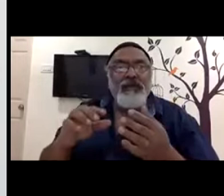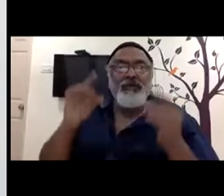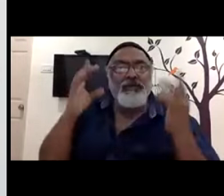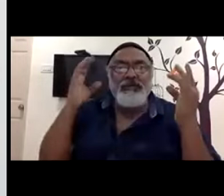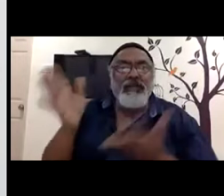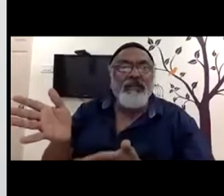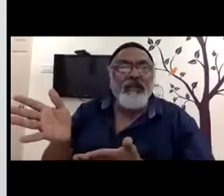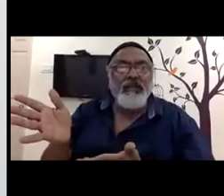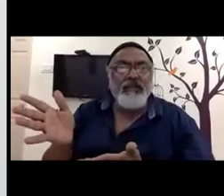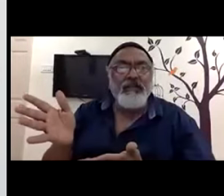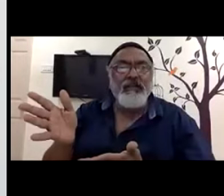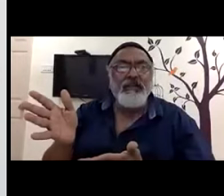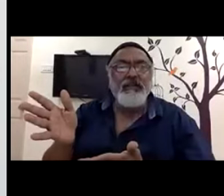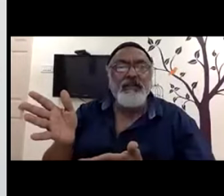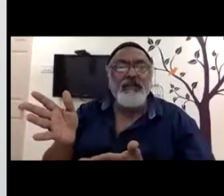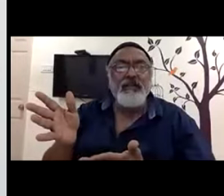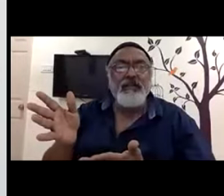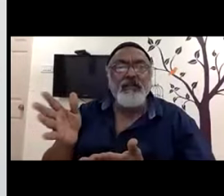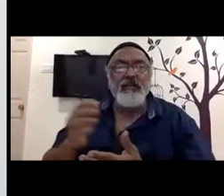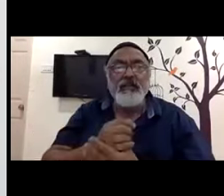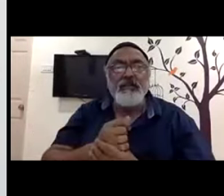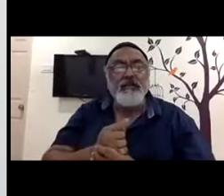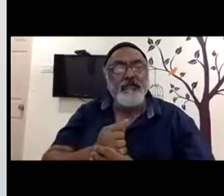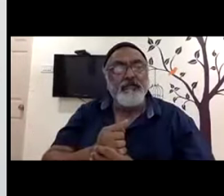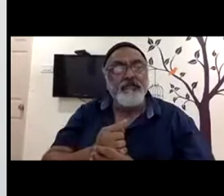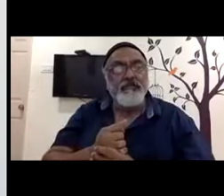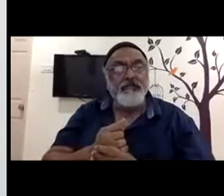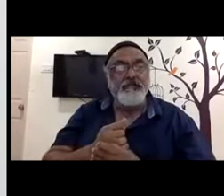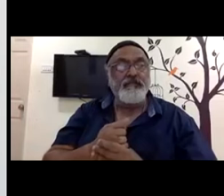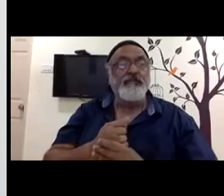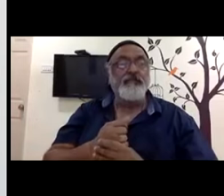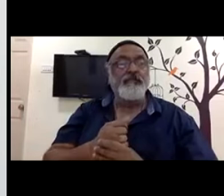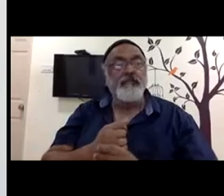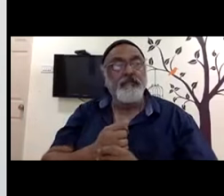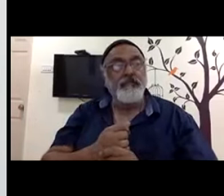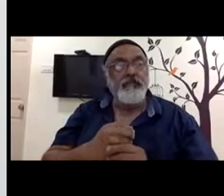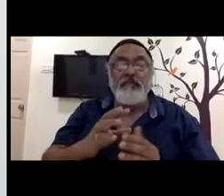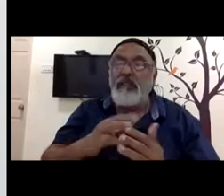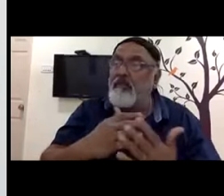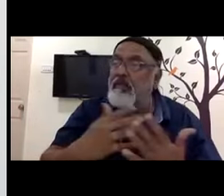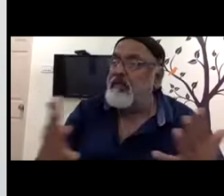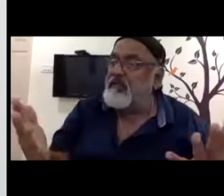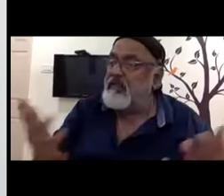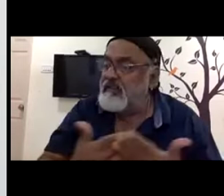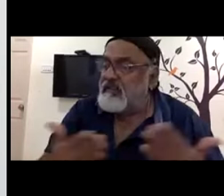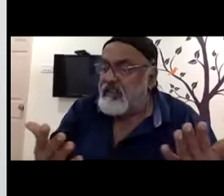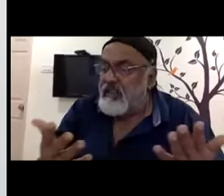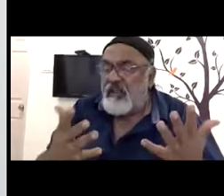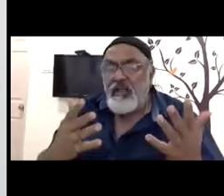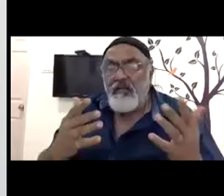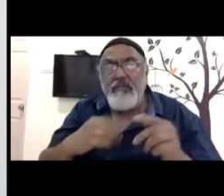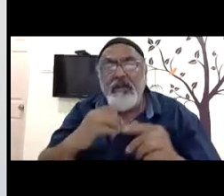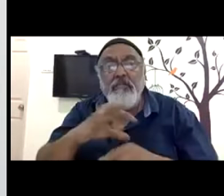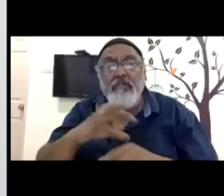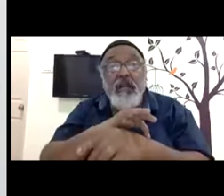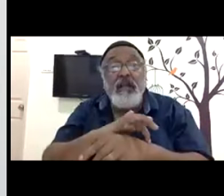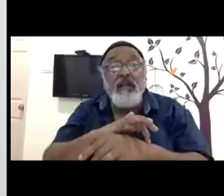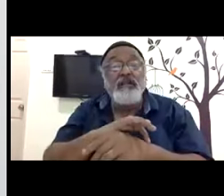in measuring impact of a certain program, certain drug. We all know that a lot of research is done in the medical